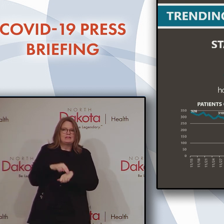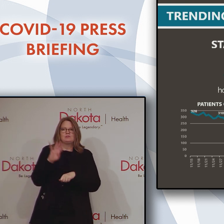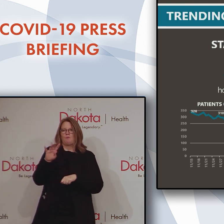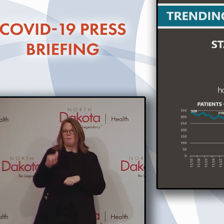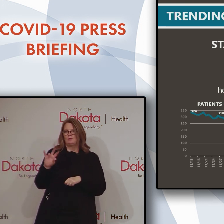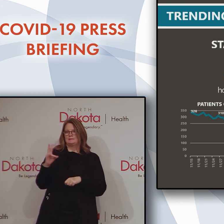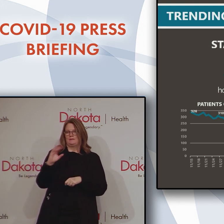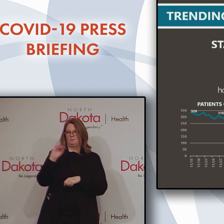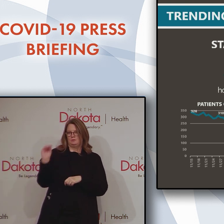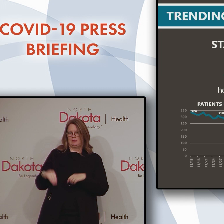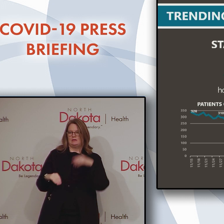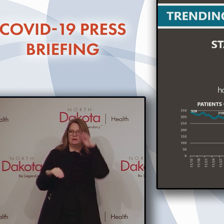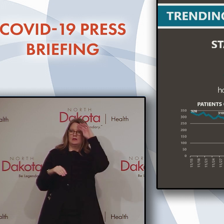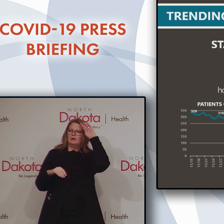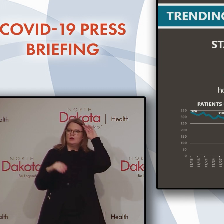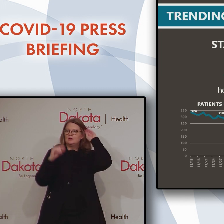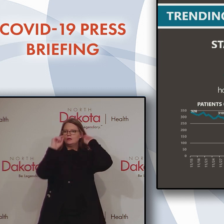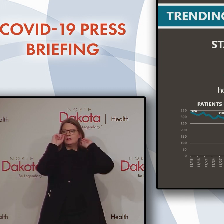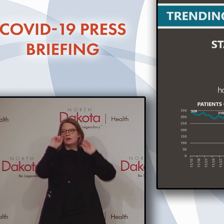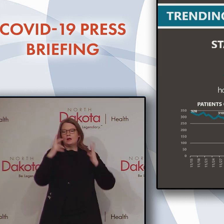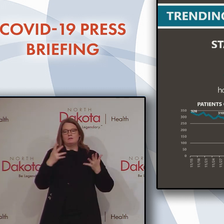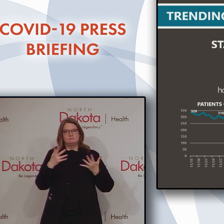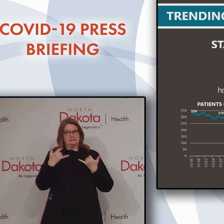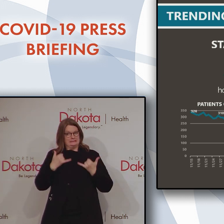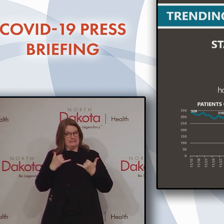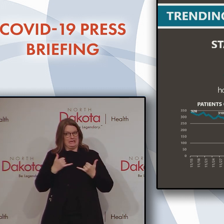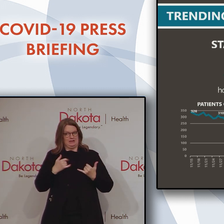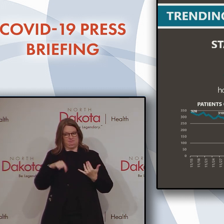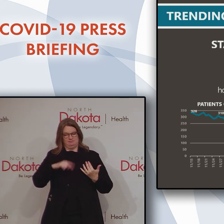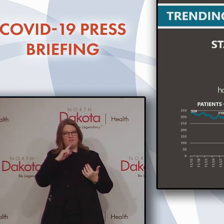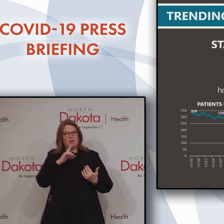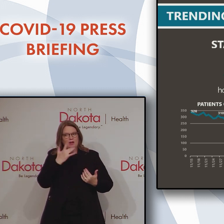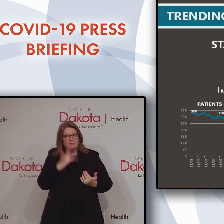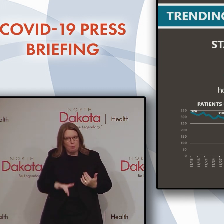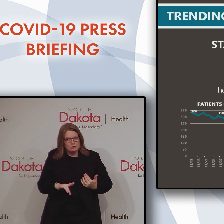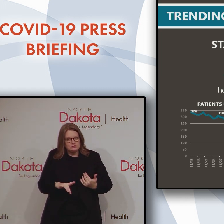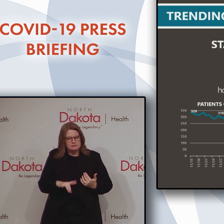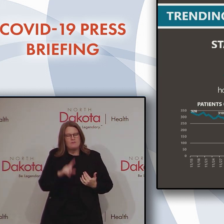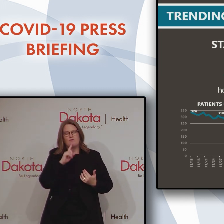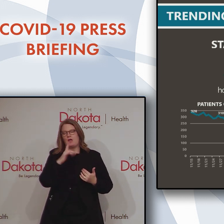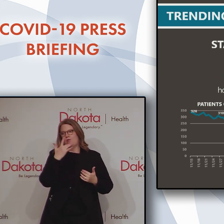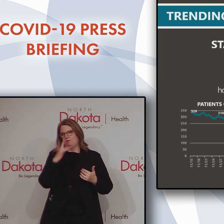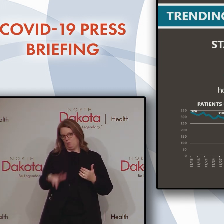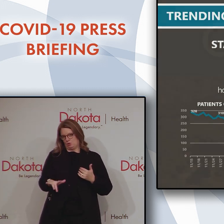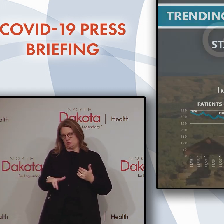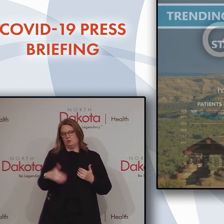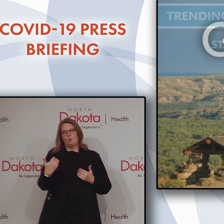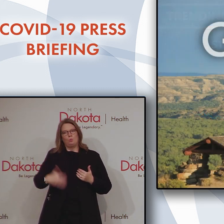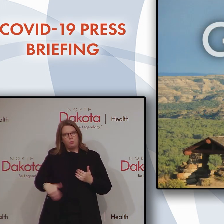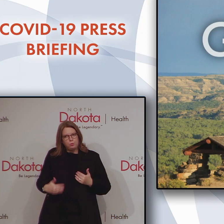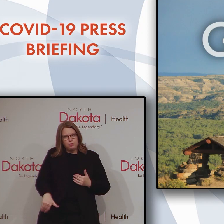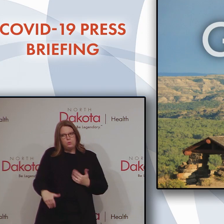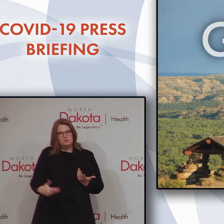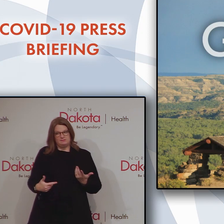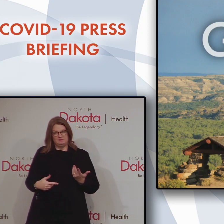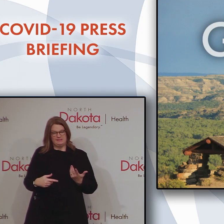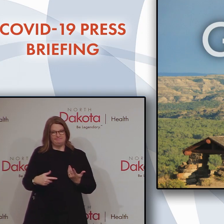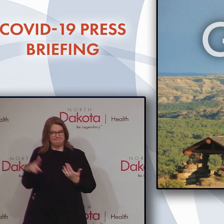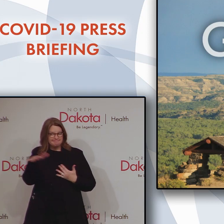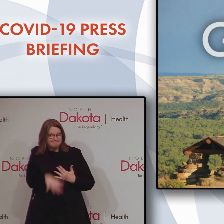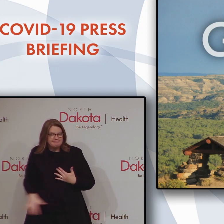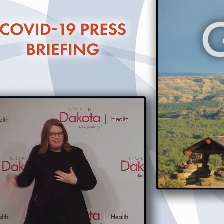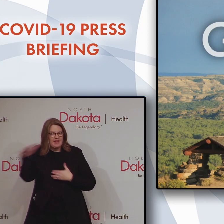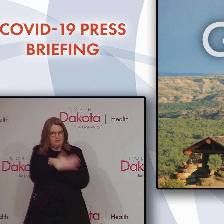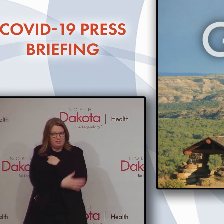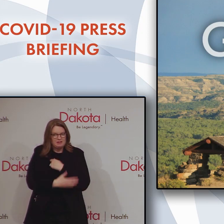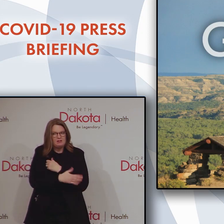4.7%. For us to be in this fortunate position today against a backdrop of record COVID